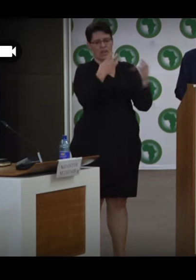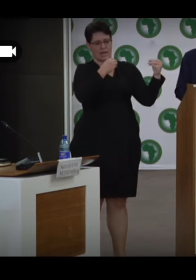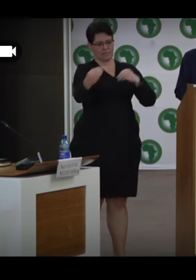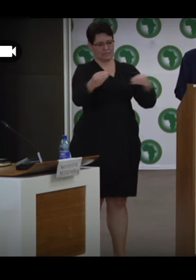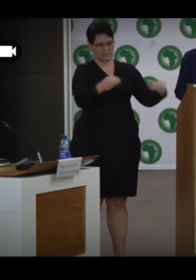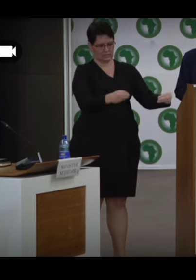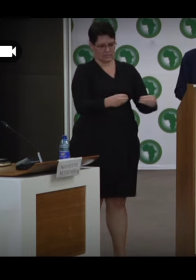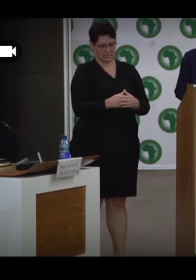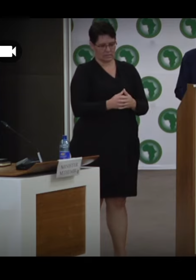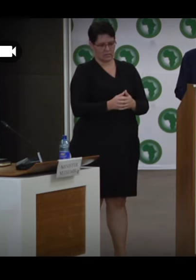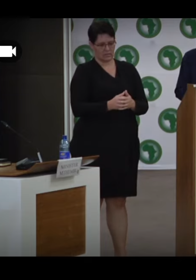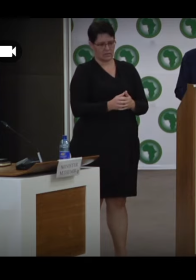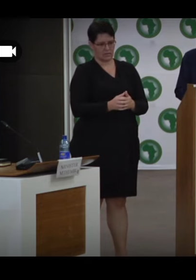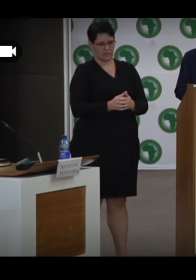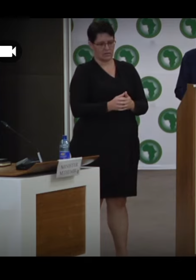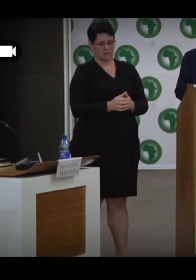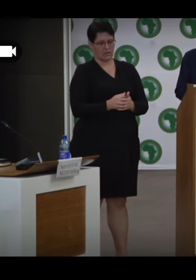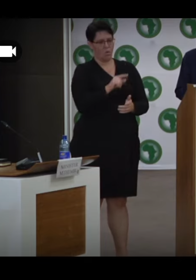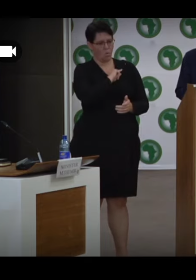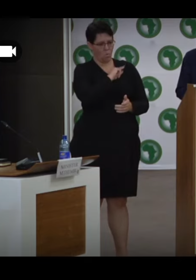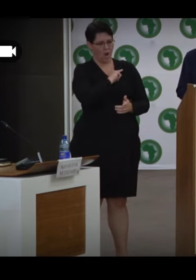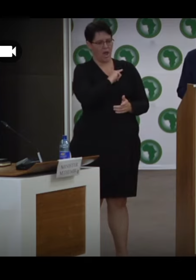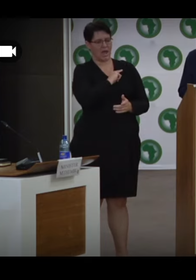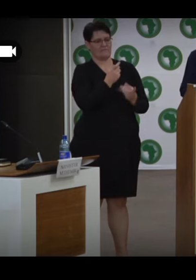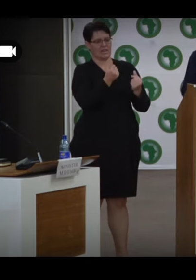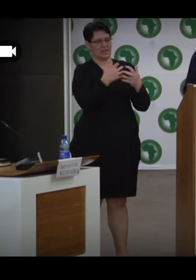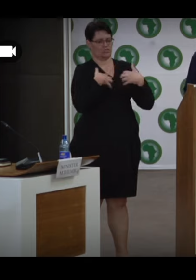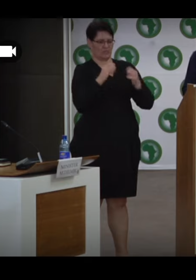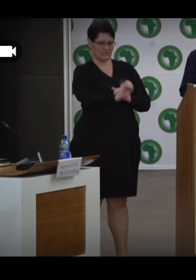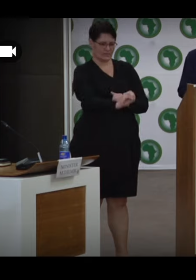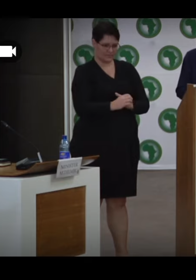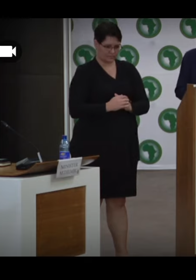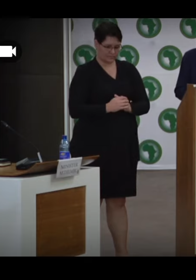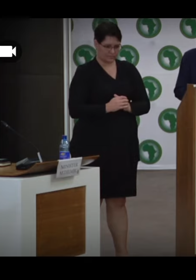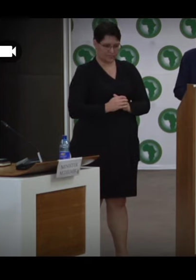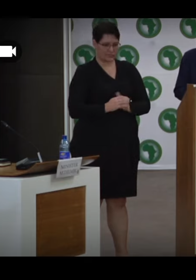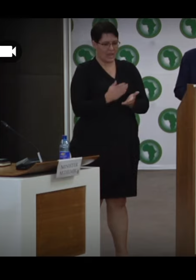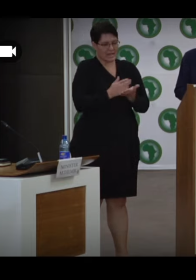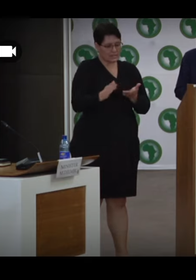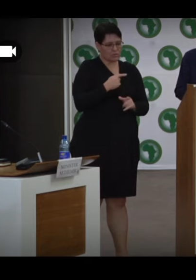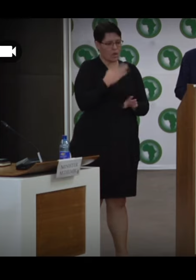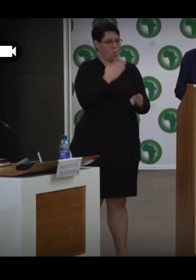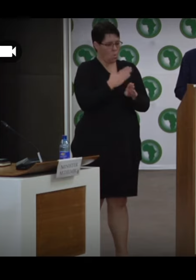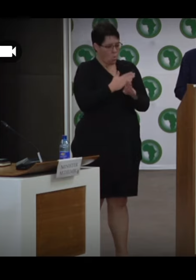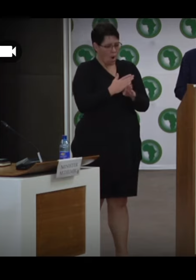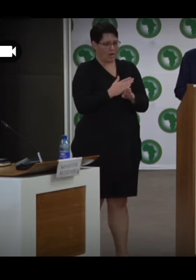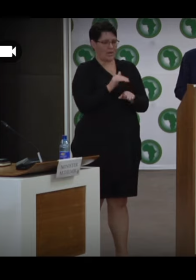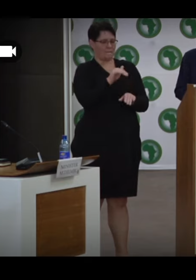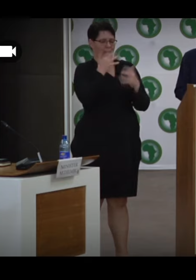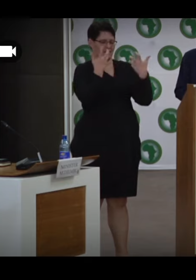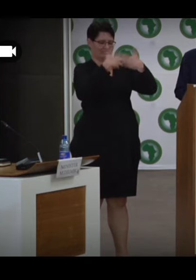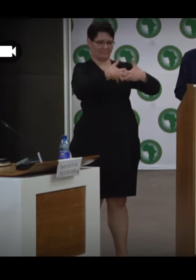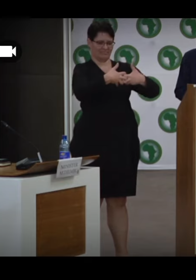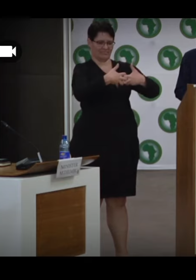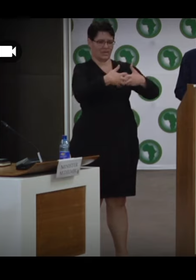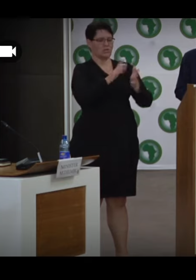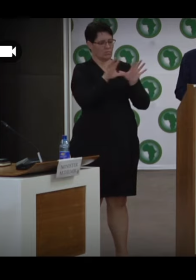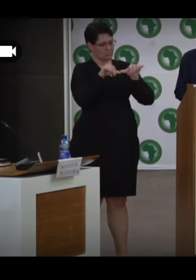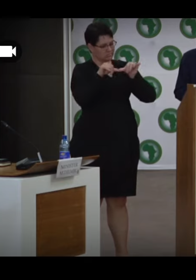and businesses who are subject to financial stress. The exemptions will allow banks to work together in